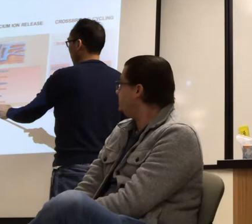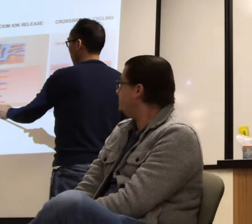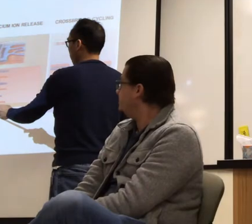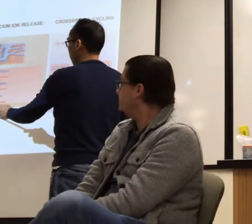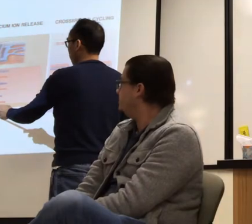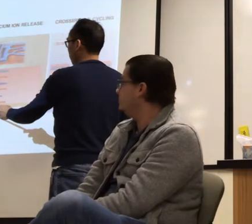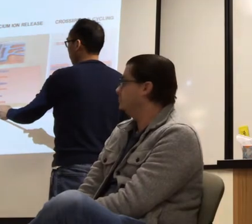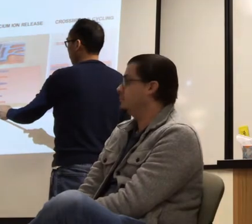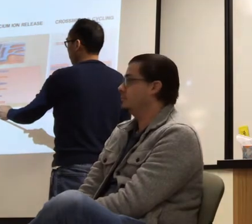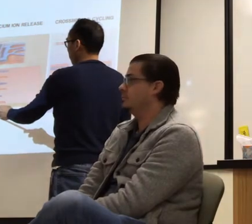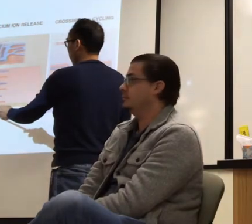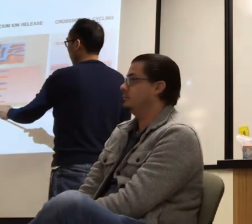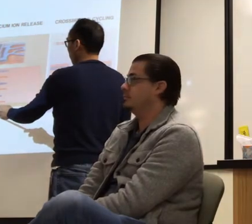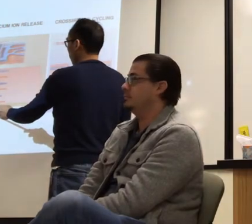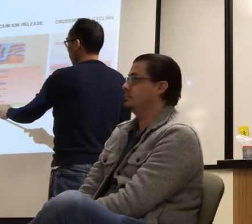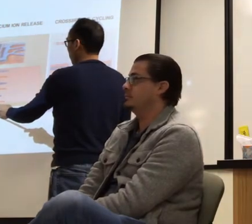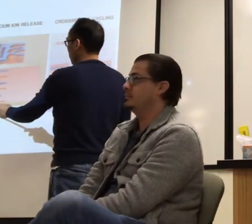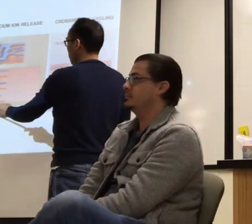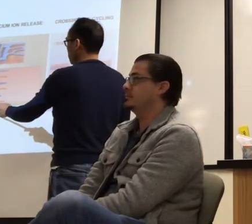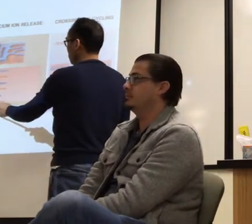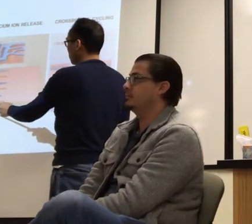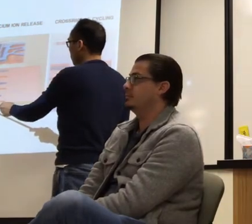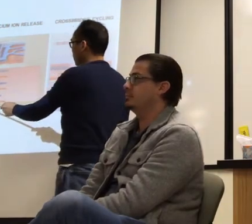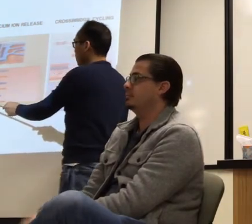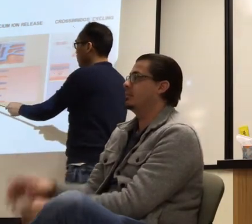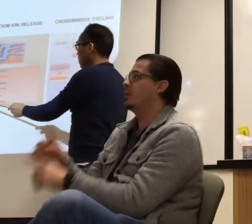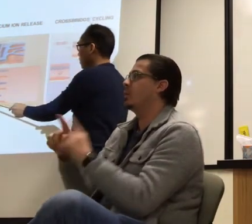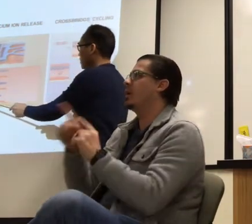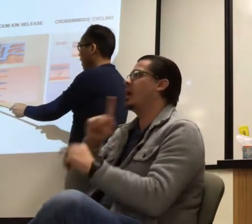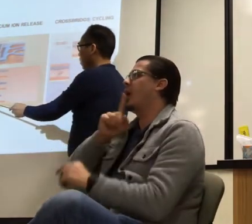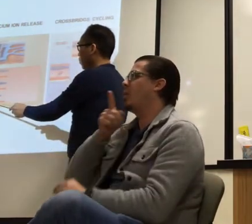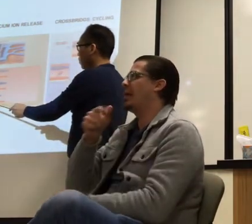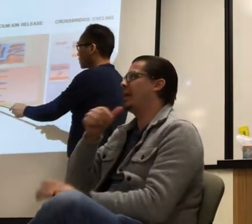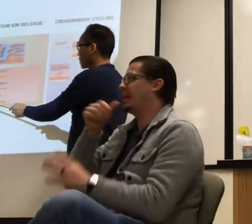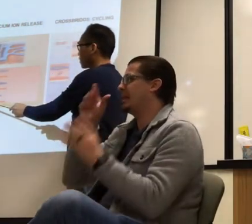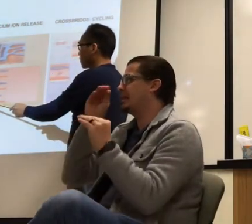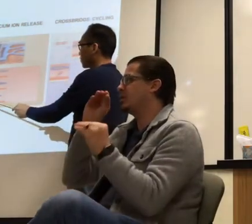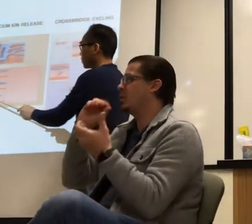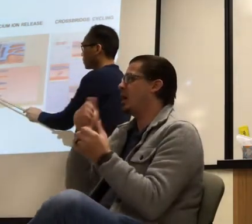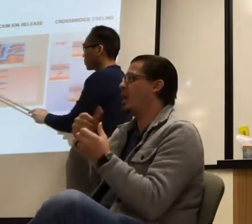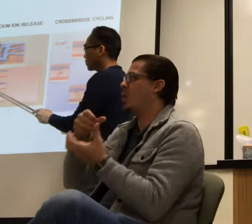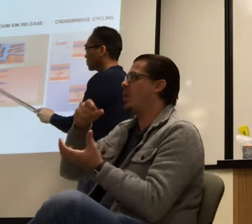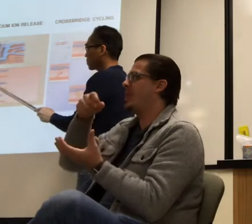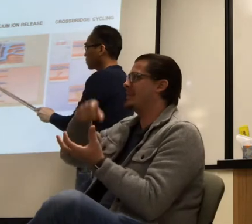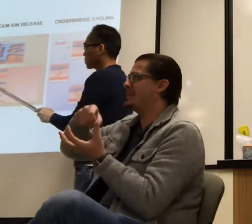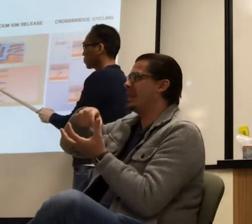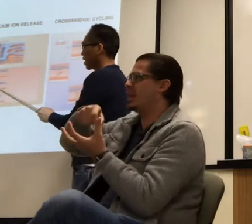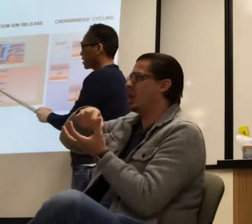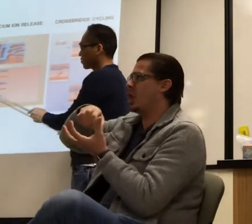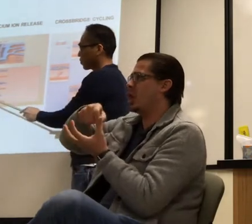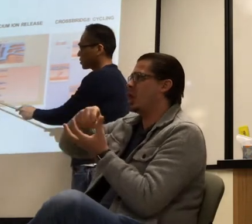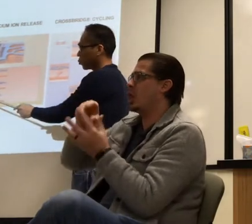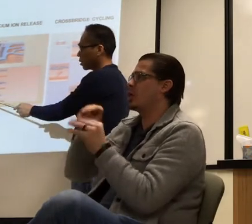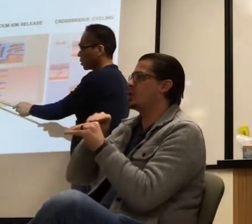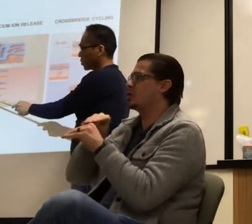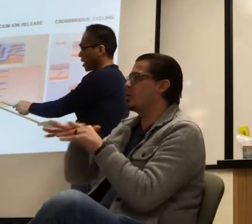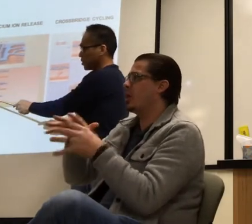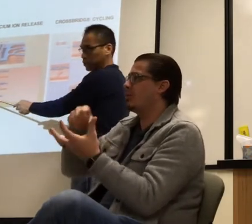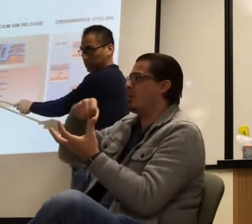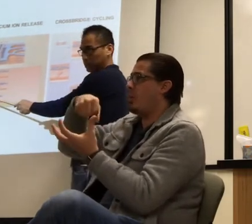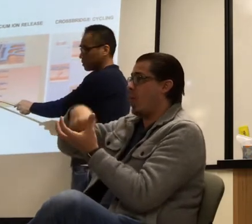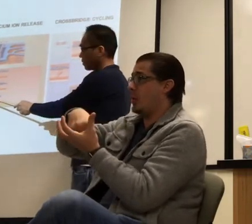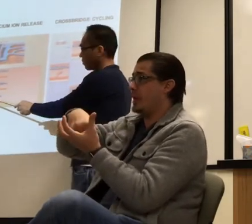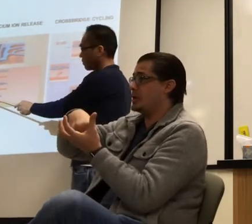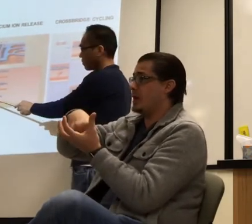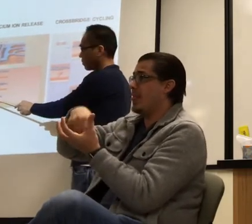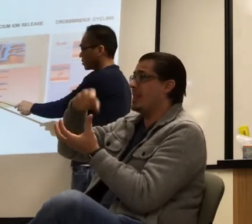last time. But what I really didn't teach you is how the signal spreads from this one